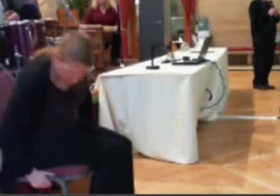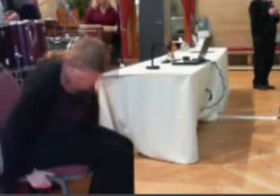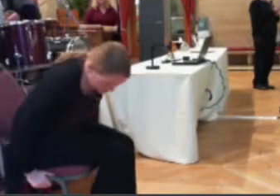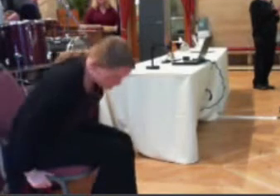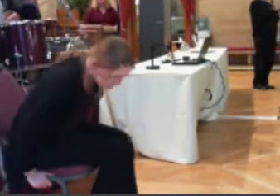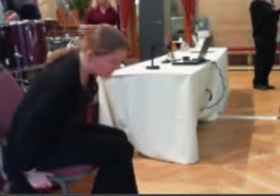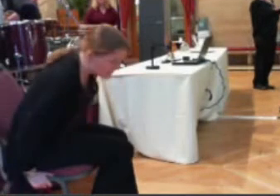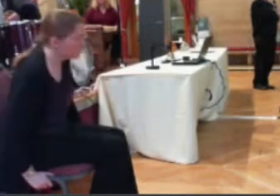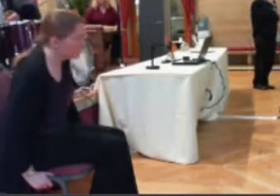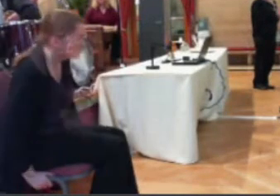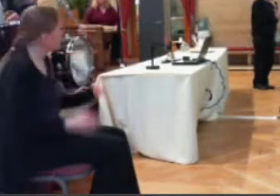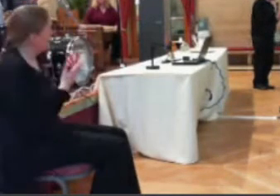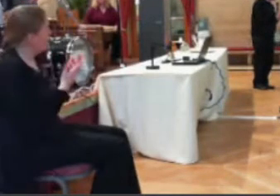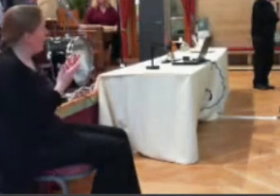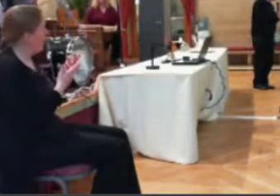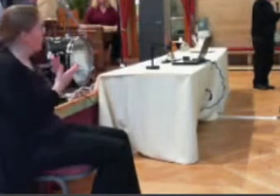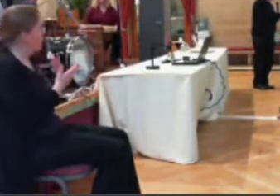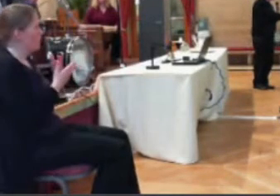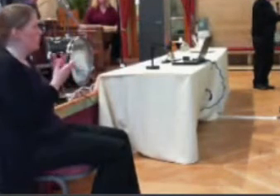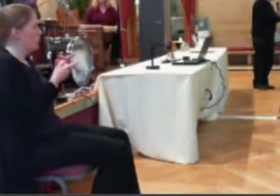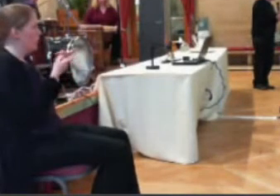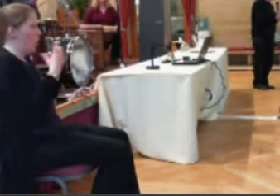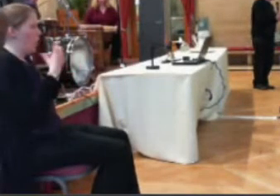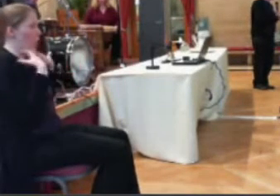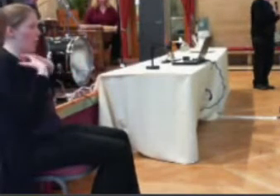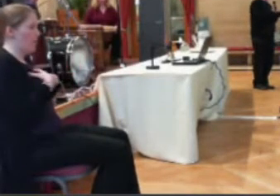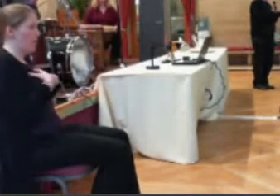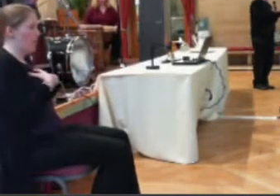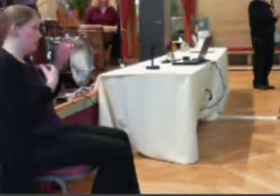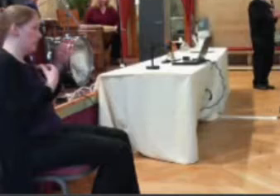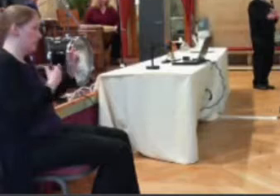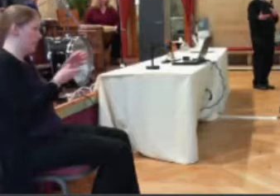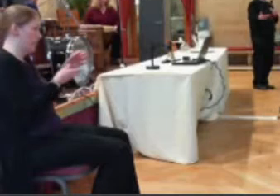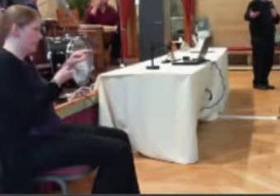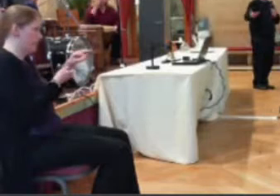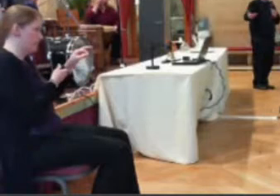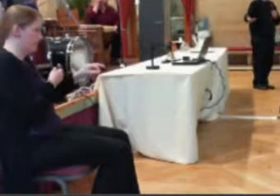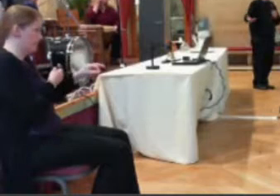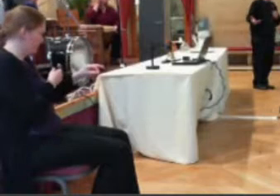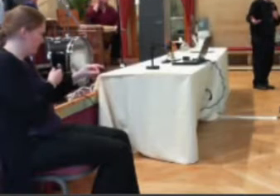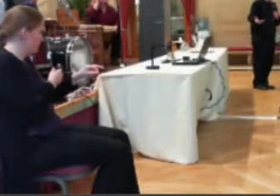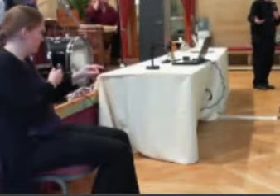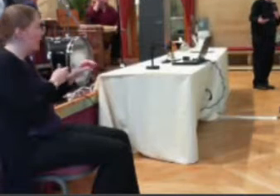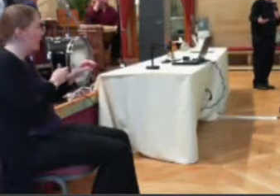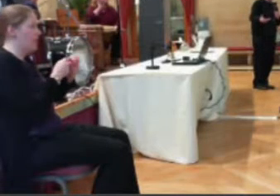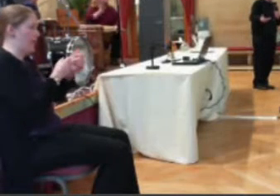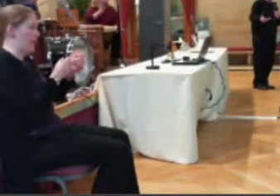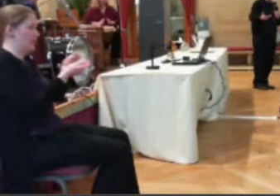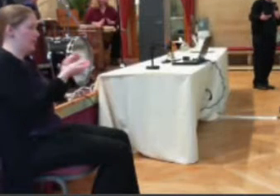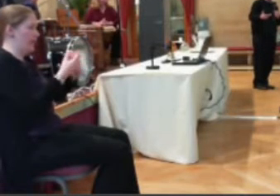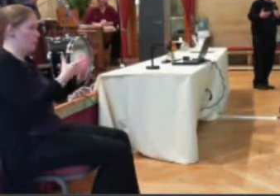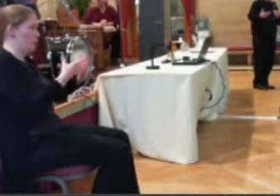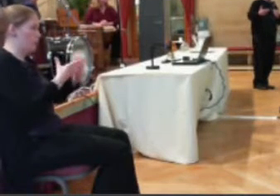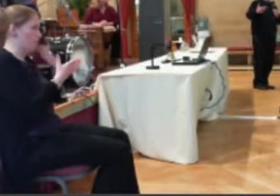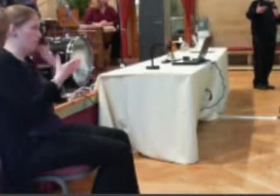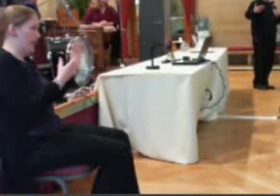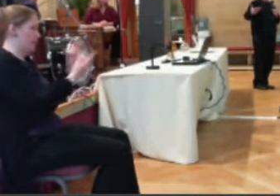So I invite now Lord Mayor of the Light to have with us, and then the steering group to come